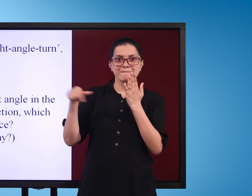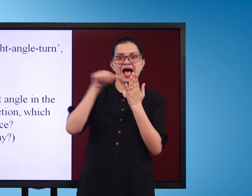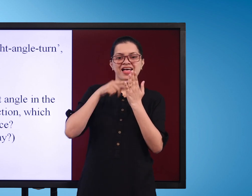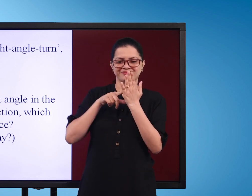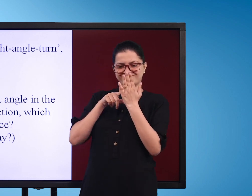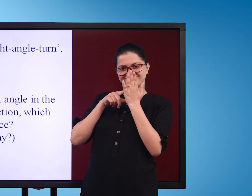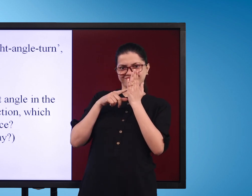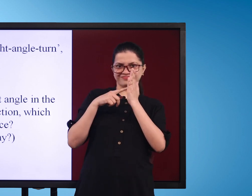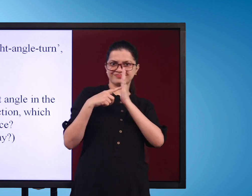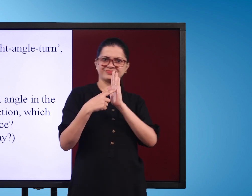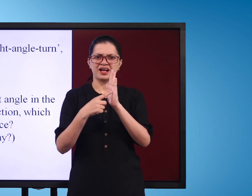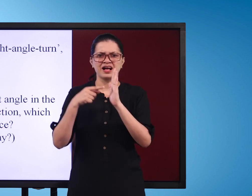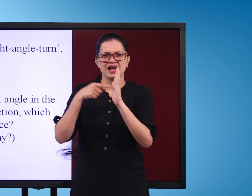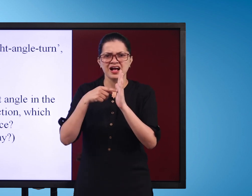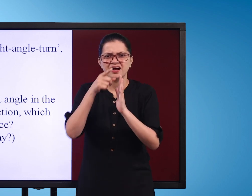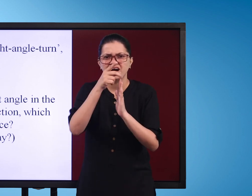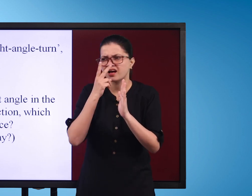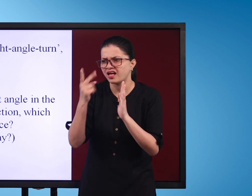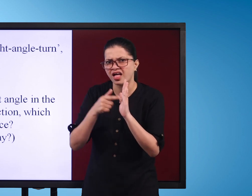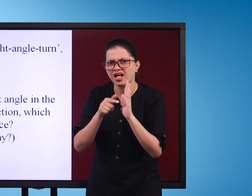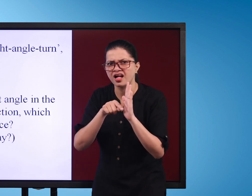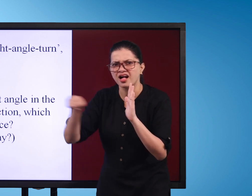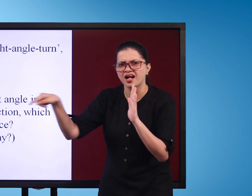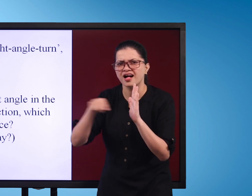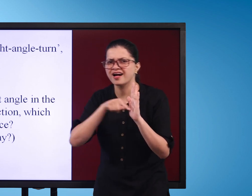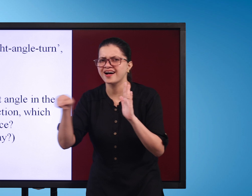If you turn by a right angle in the anti-clockwise direction,